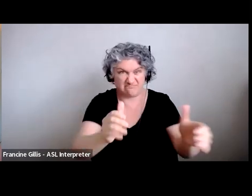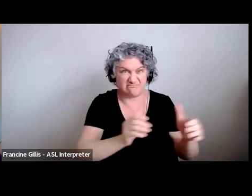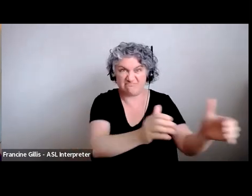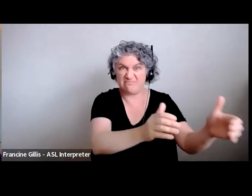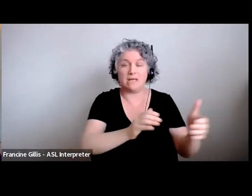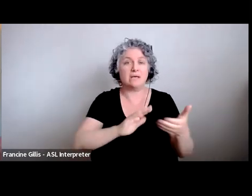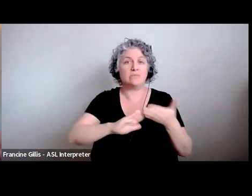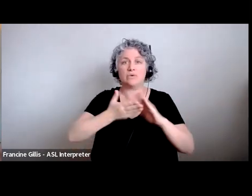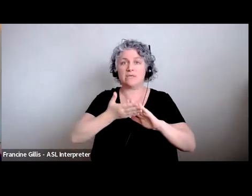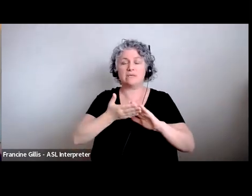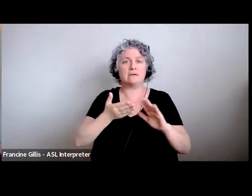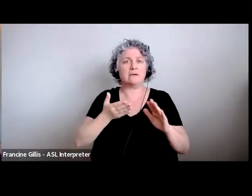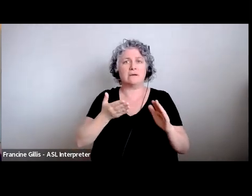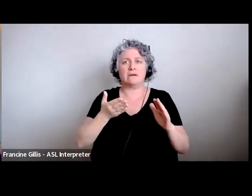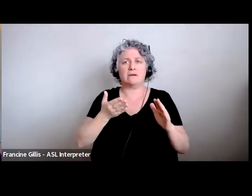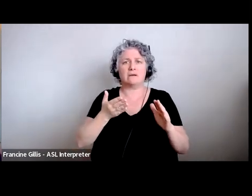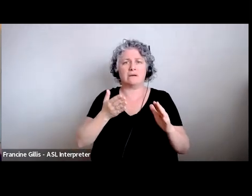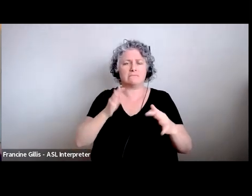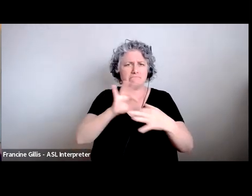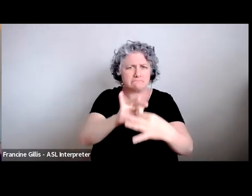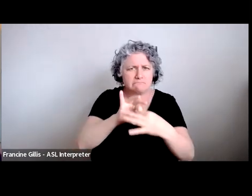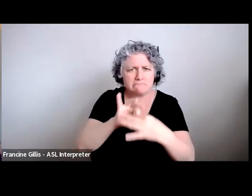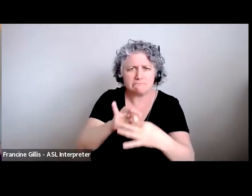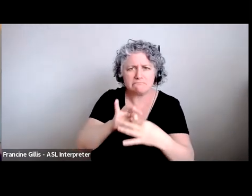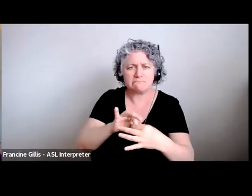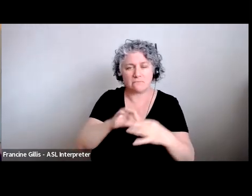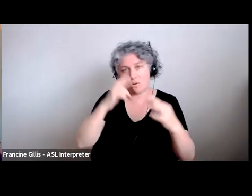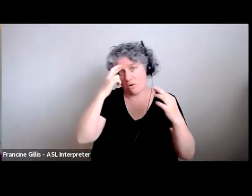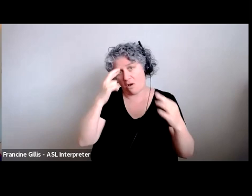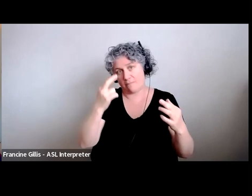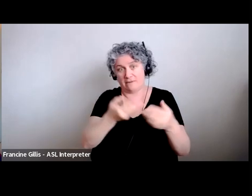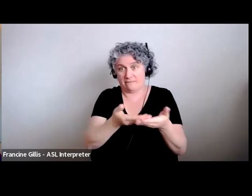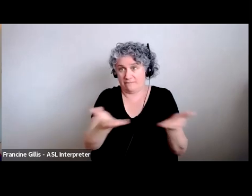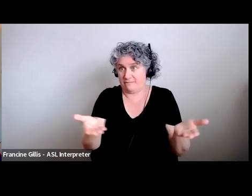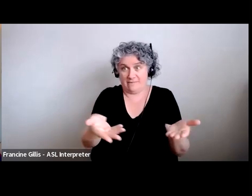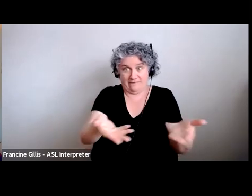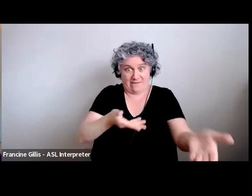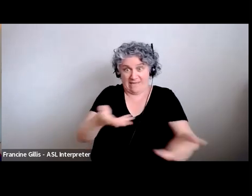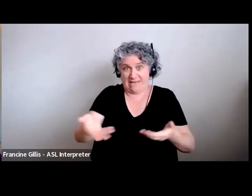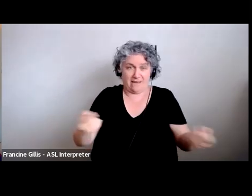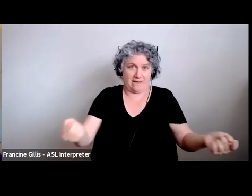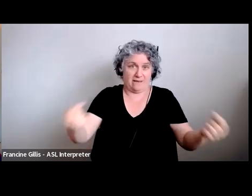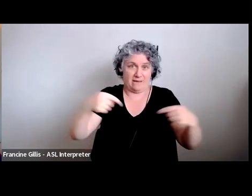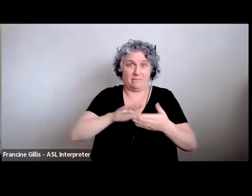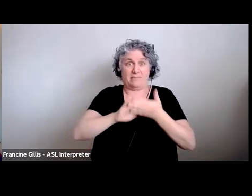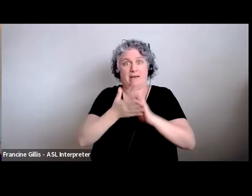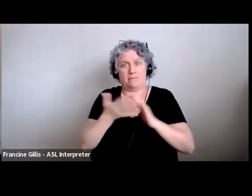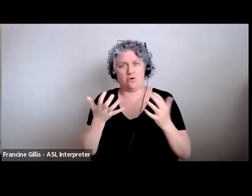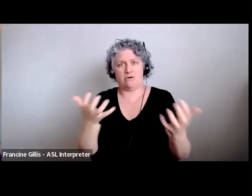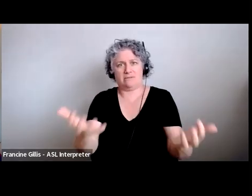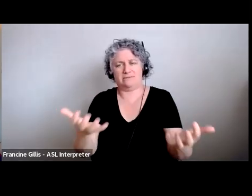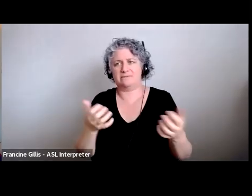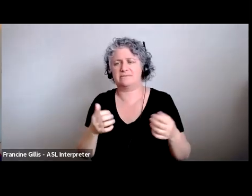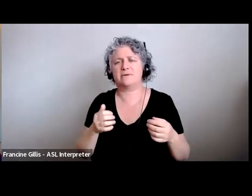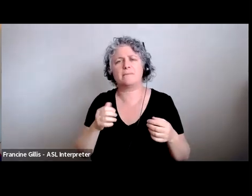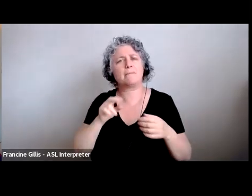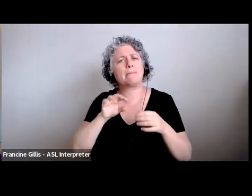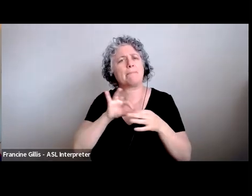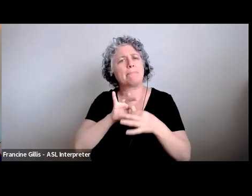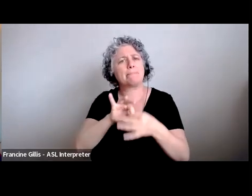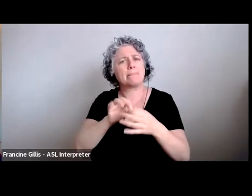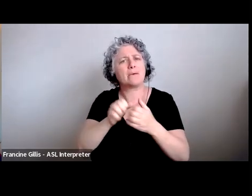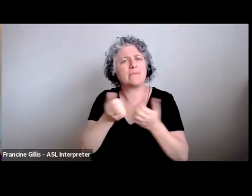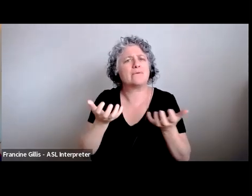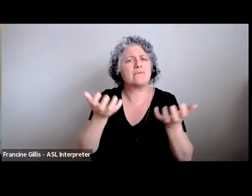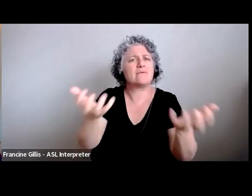who we hope to invite in as audience members. So it's taking a look at the relationship with the audience and what